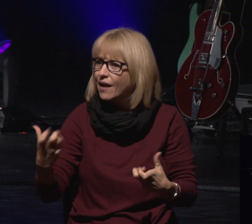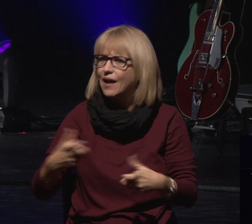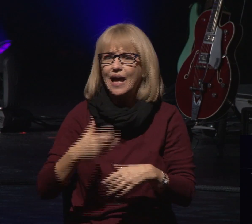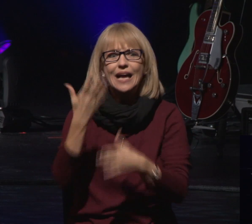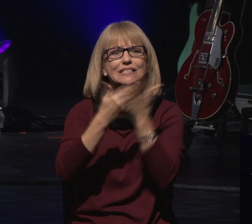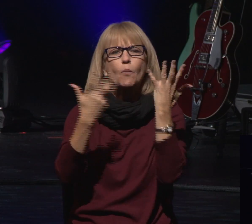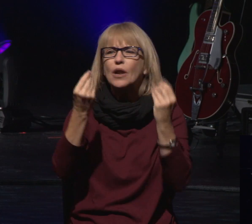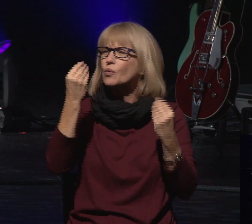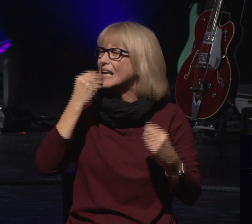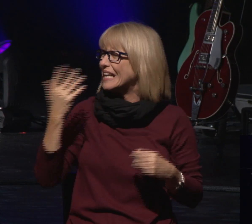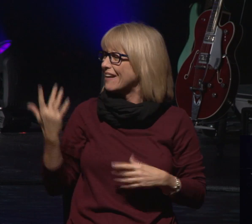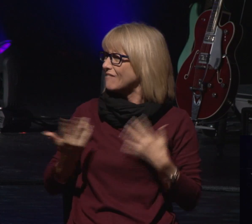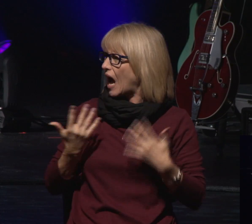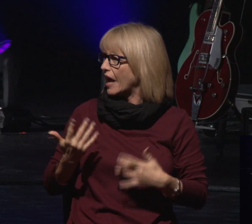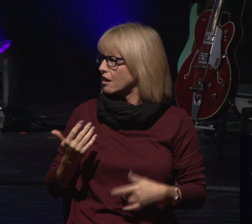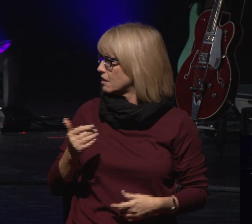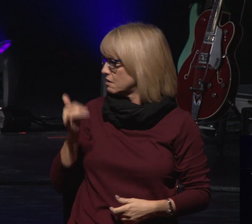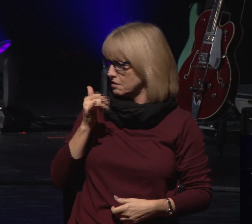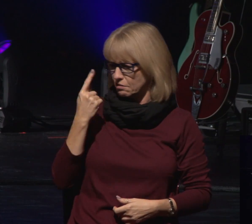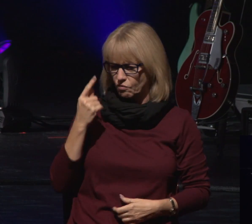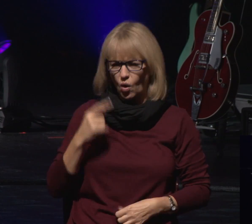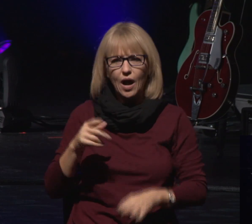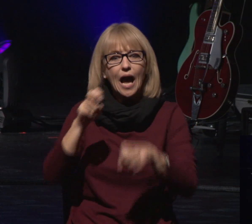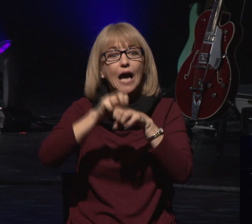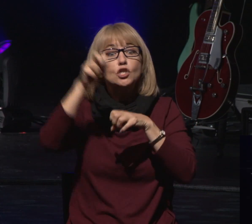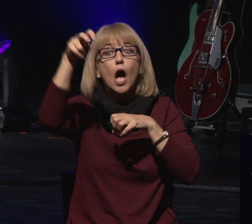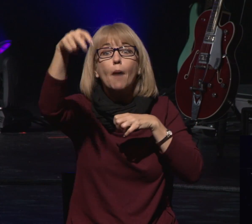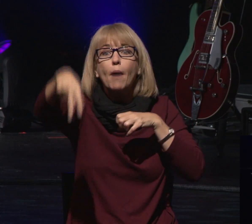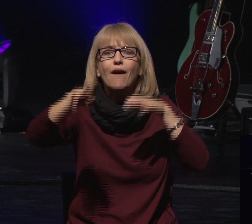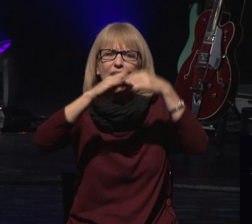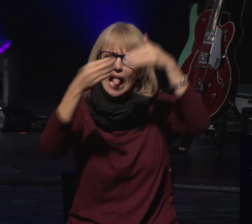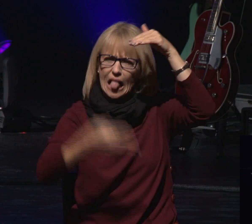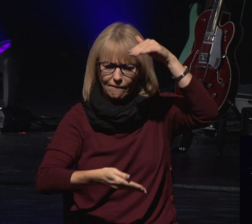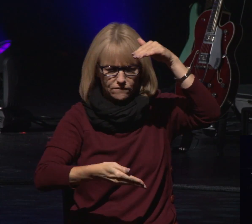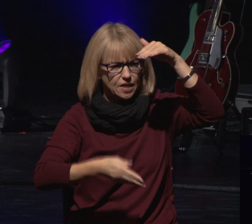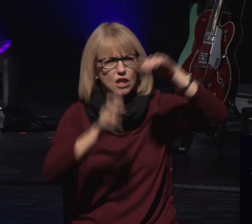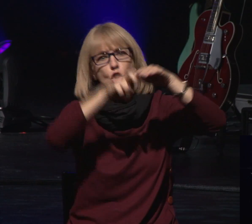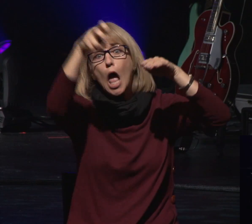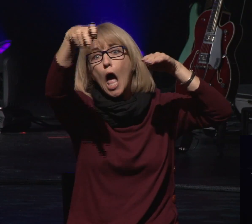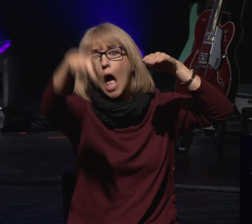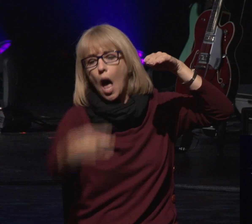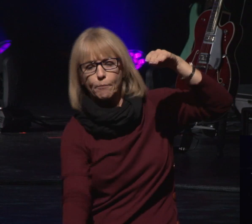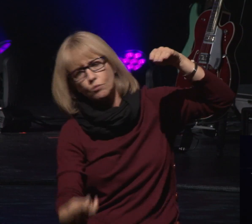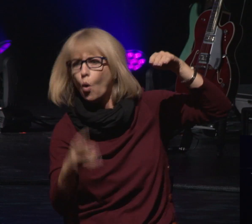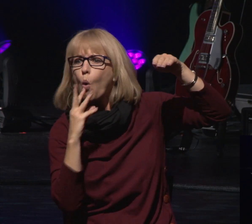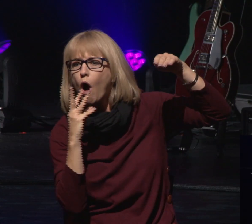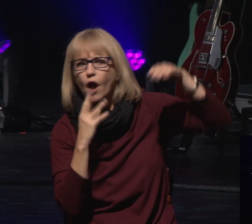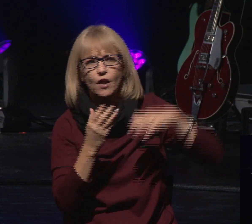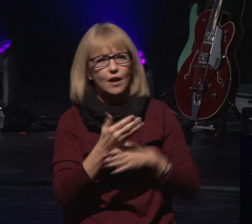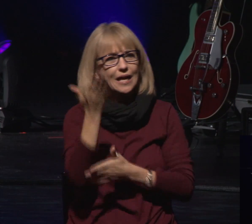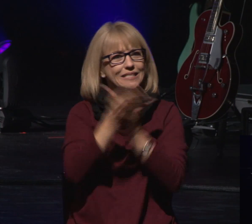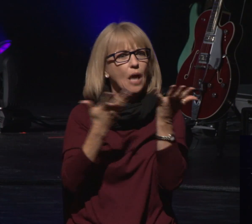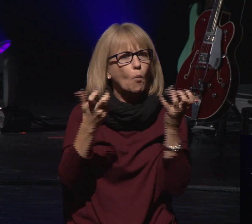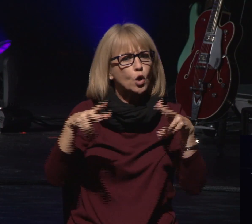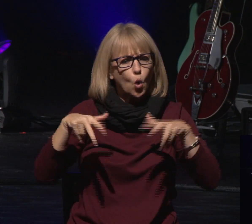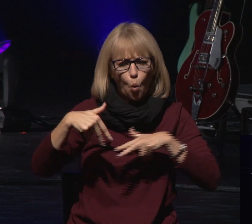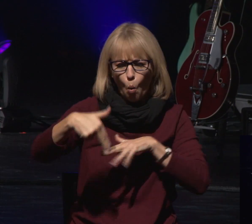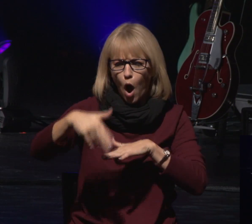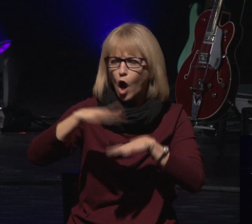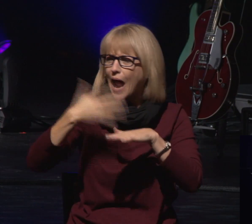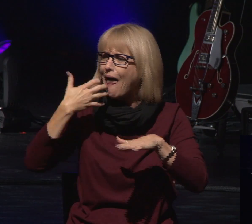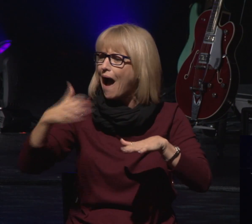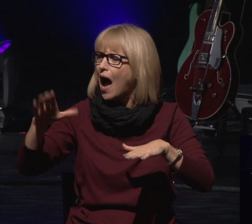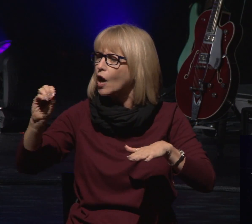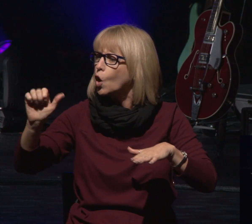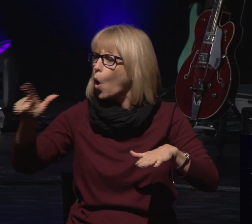up there. I want to jump off a cliff. I want to ride in a hot air balloon. I want to walk on hot coals. Some people are weird. And then I